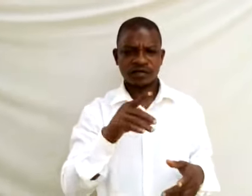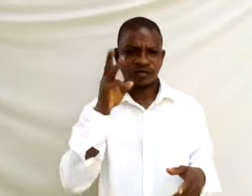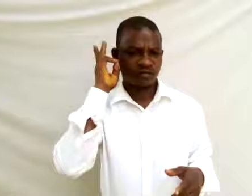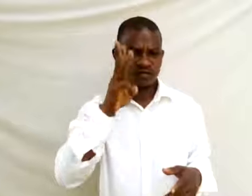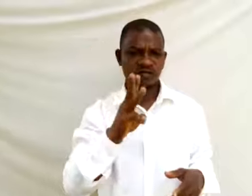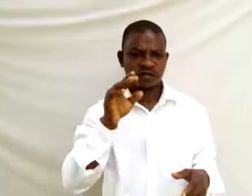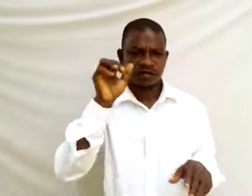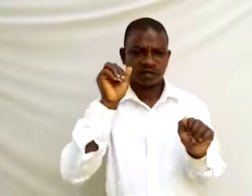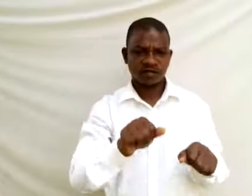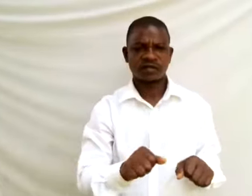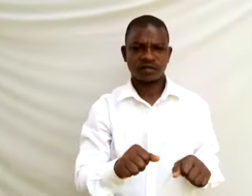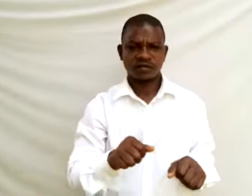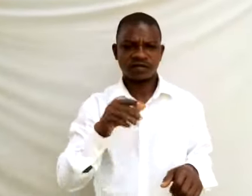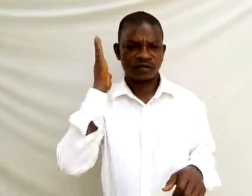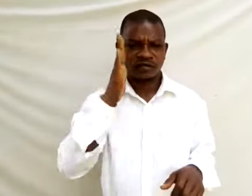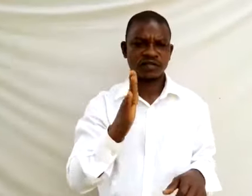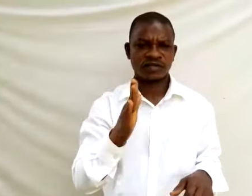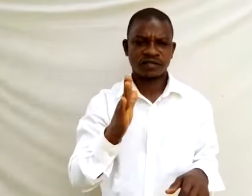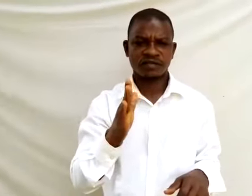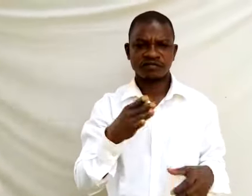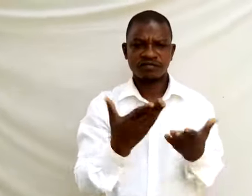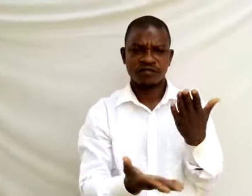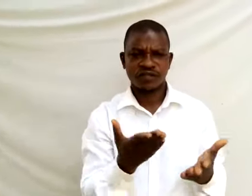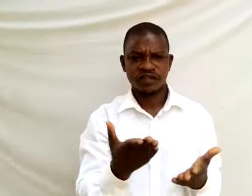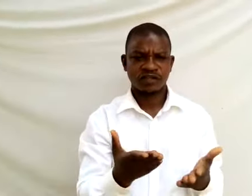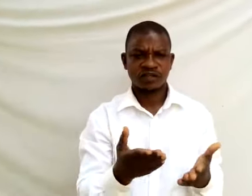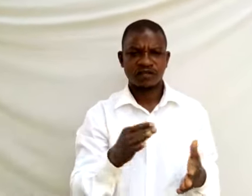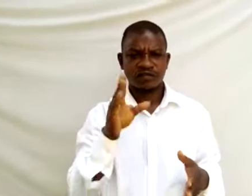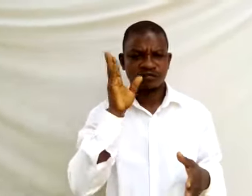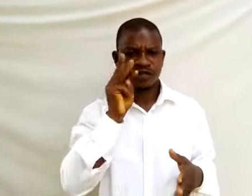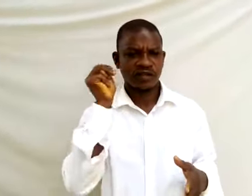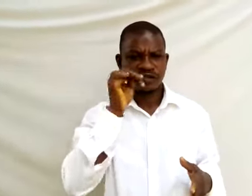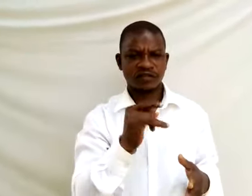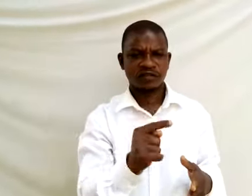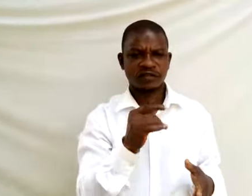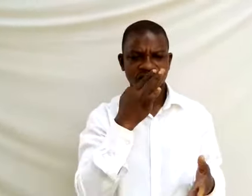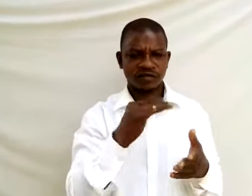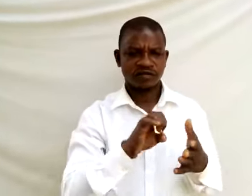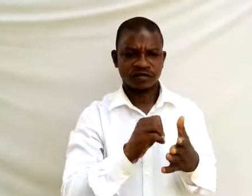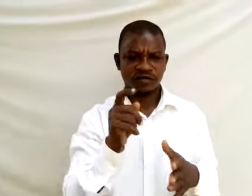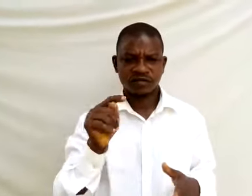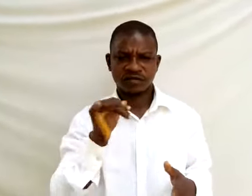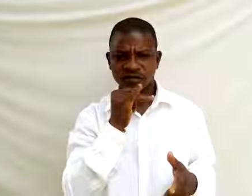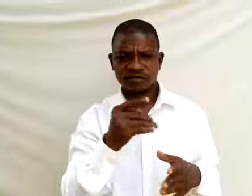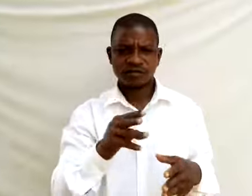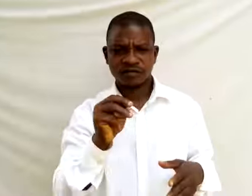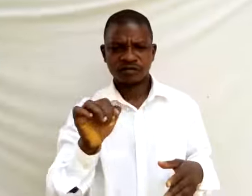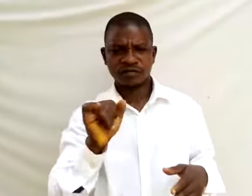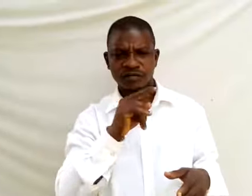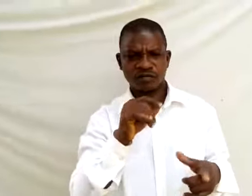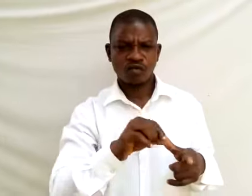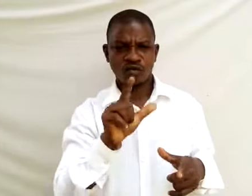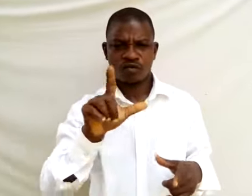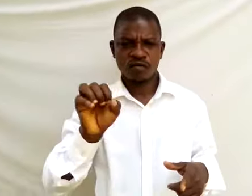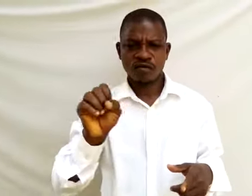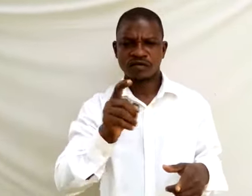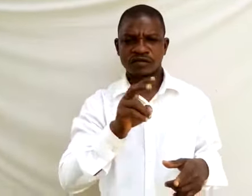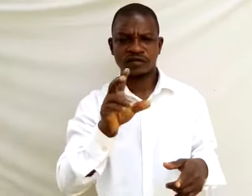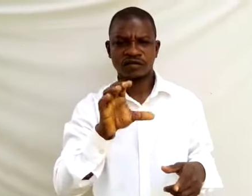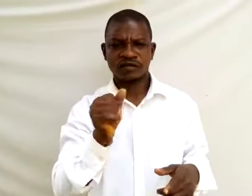can, shall, may, might, etc. with a main or a lexical verb. That means for